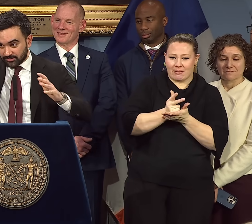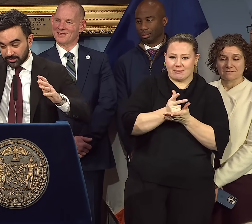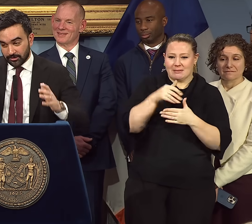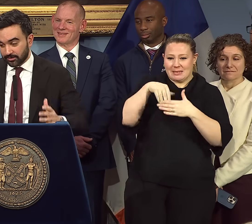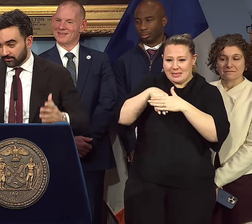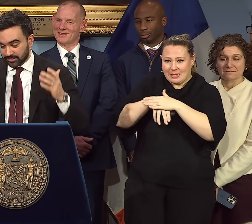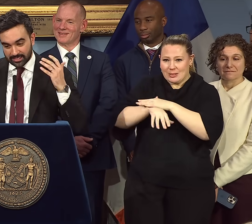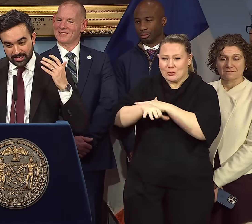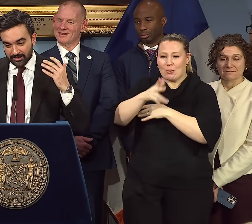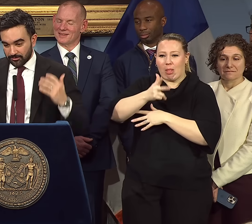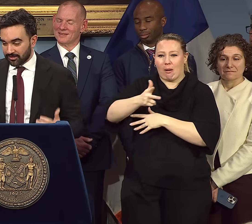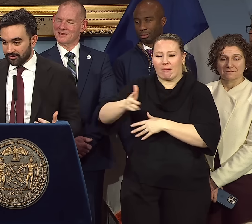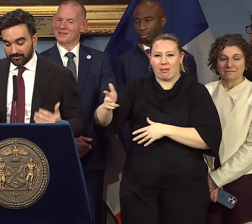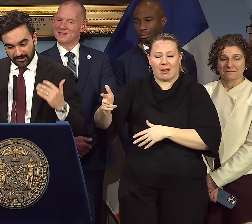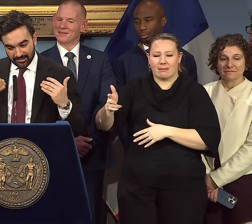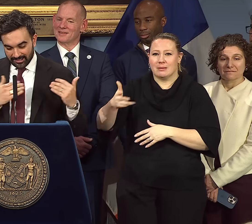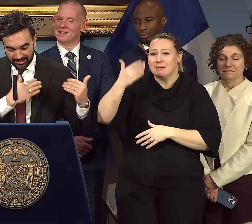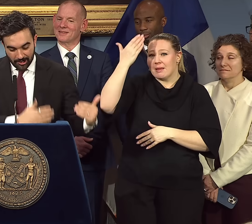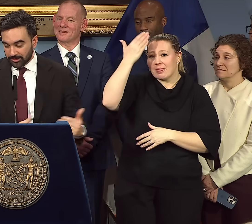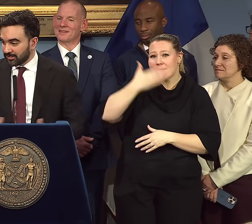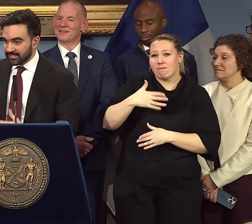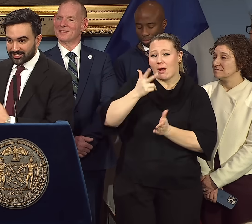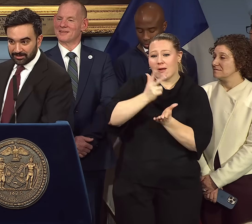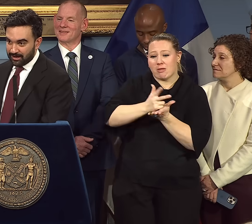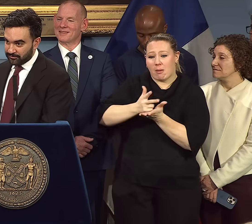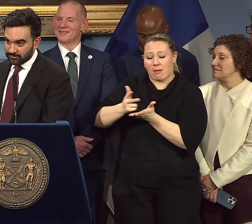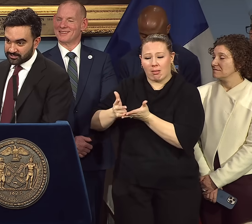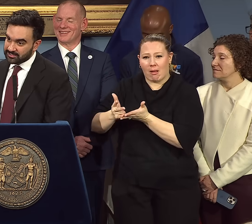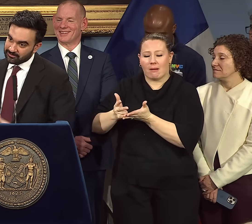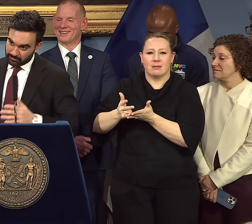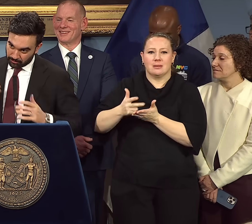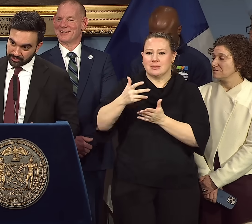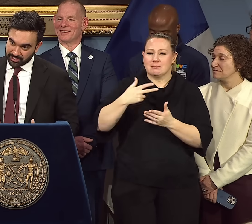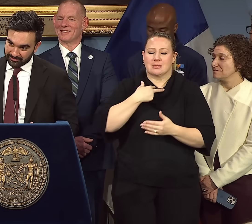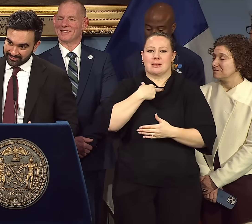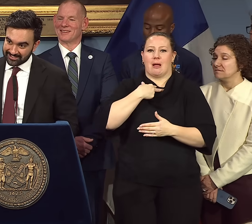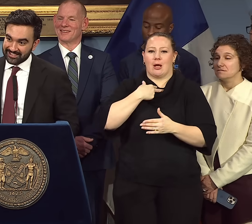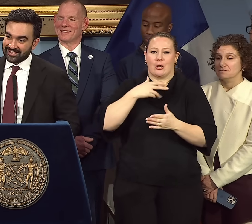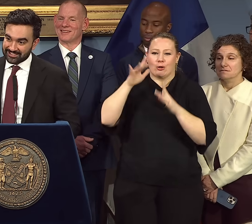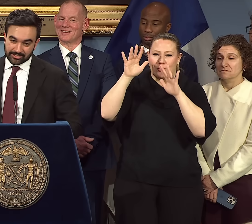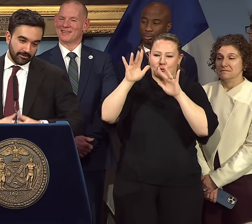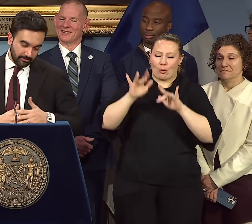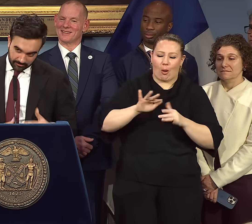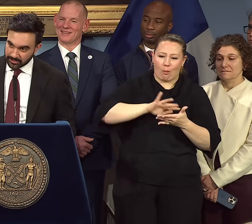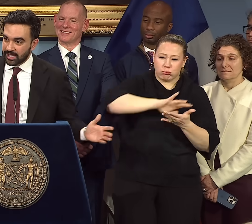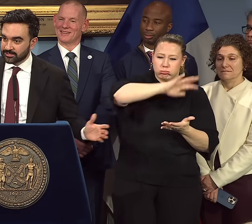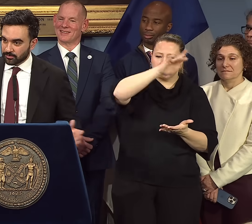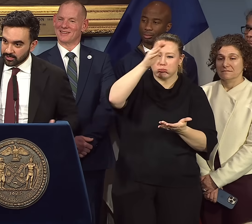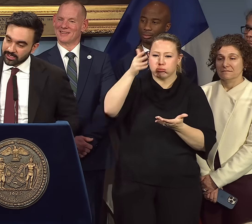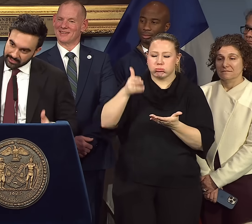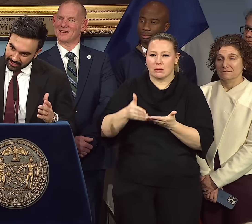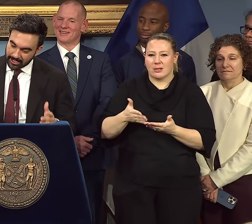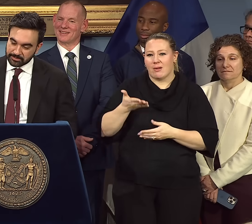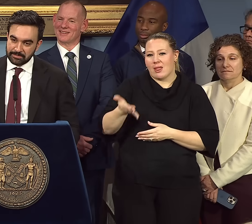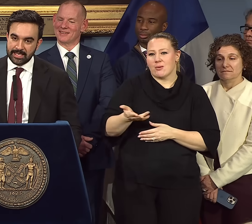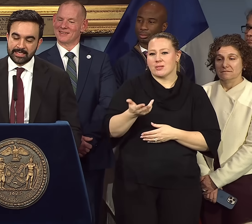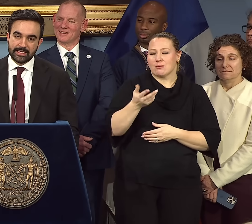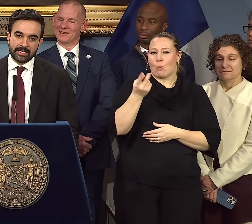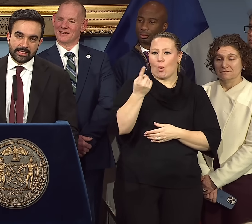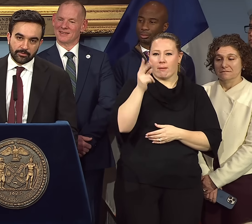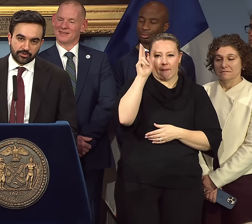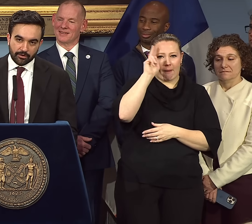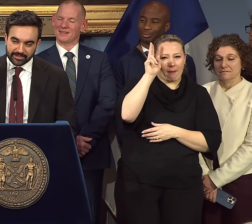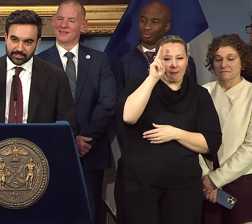entire bed of snow. It was, an uncle and his 3 nephews with 1 shovel. And so we got to work and helped him